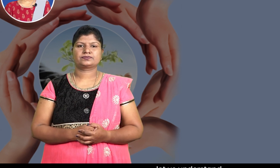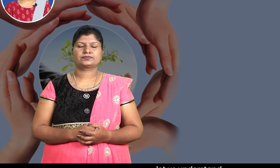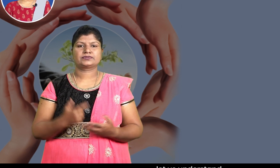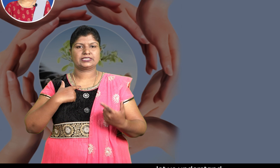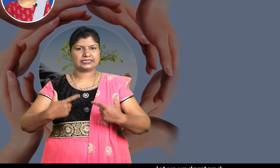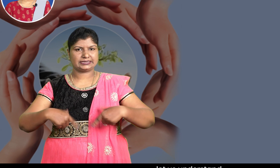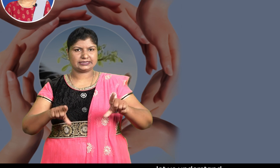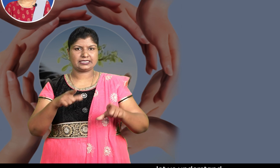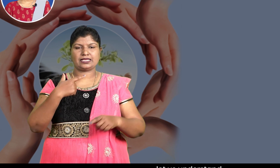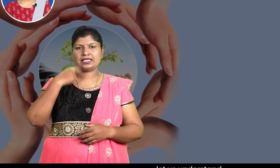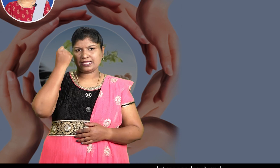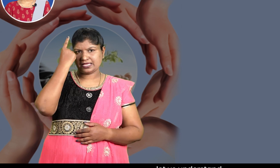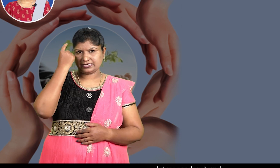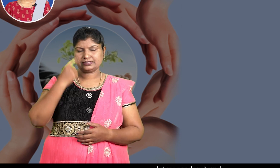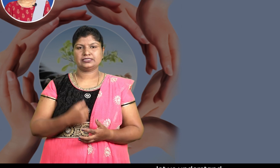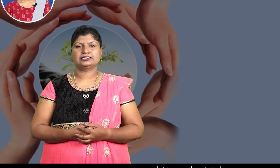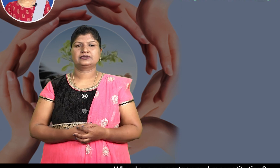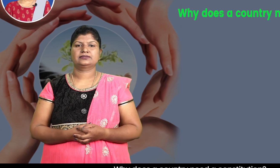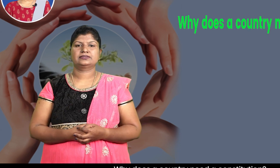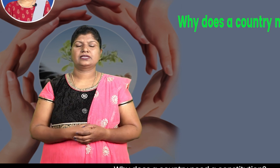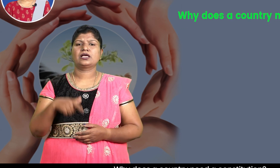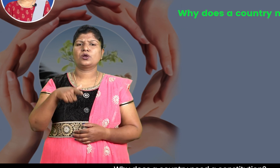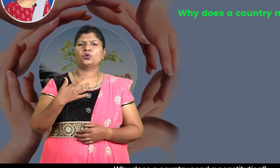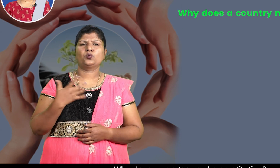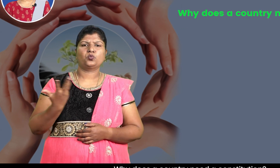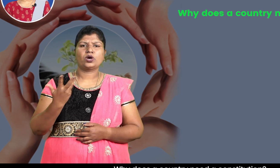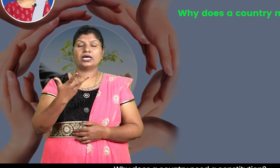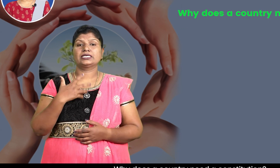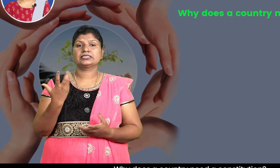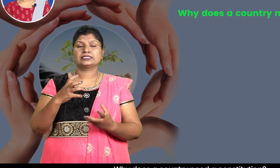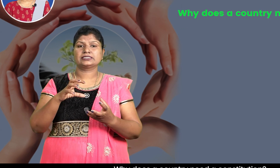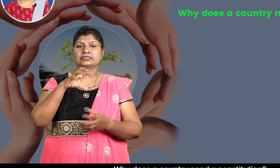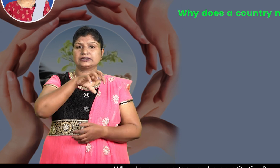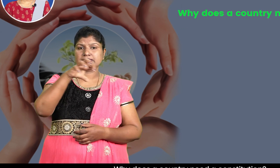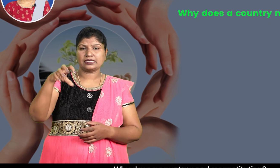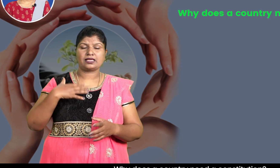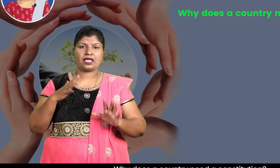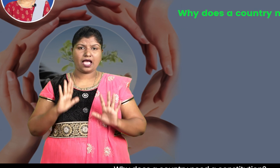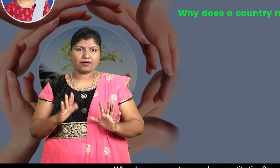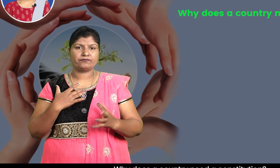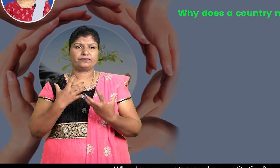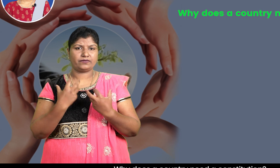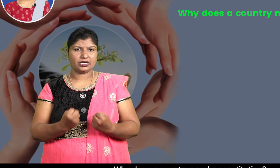Let us understand, why does a country need a constitution?